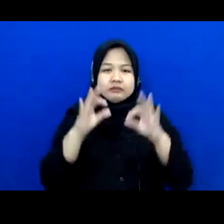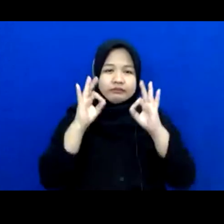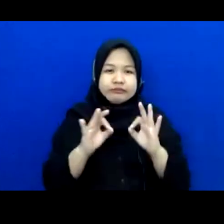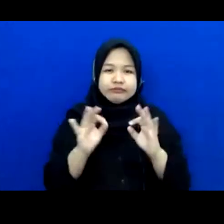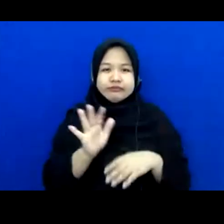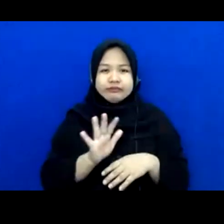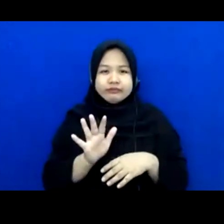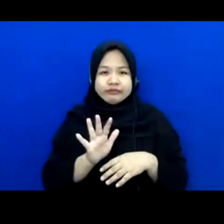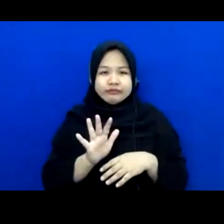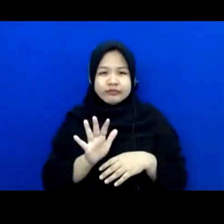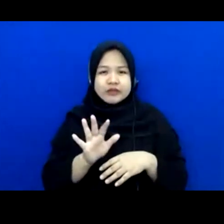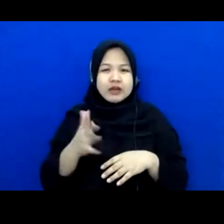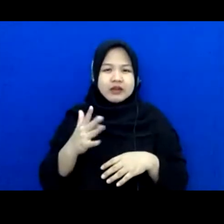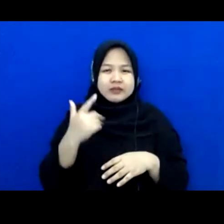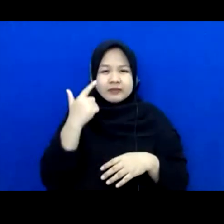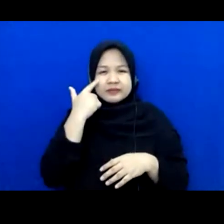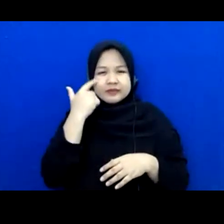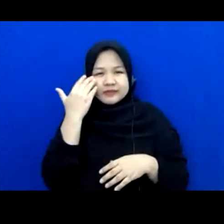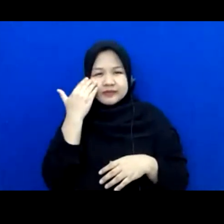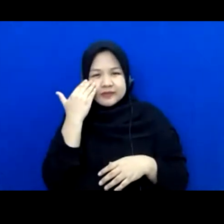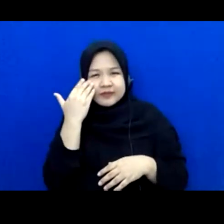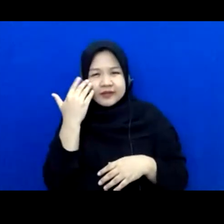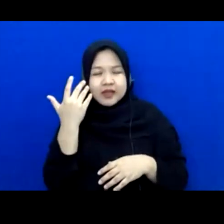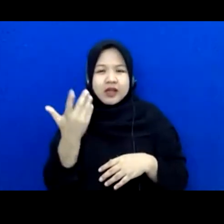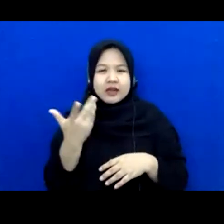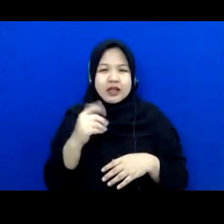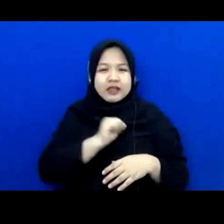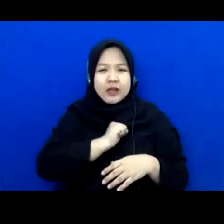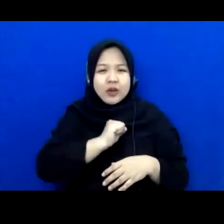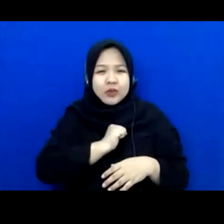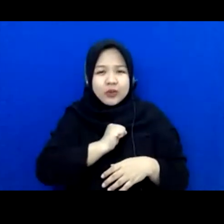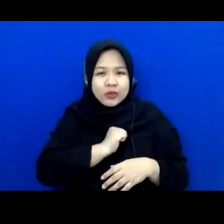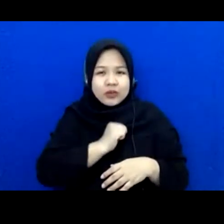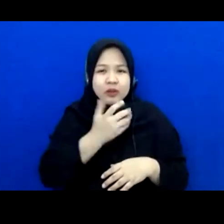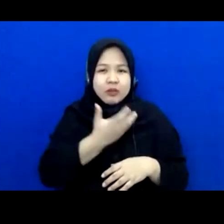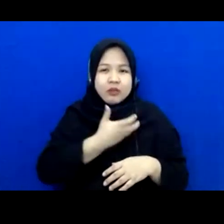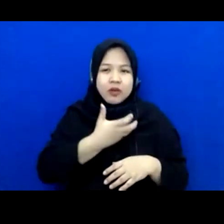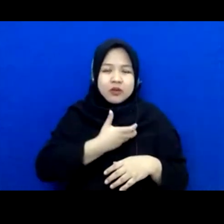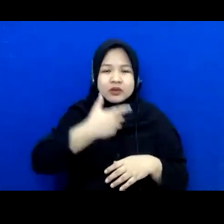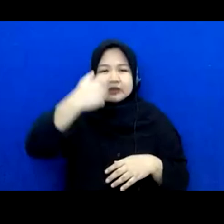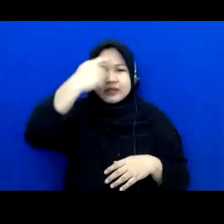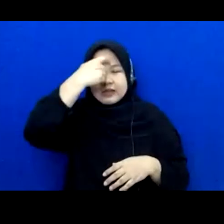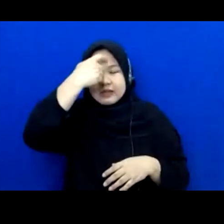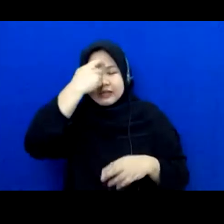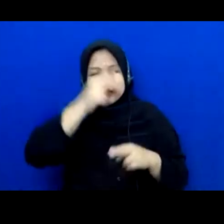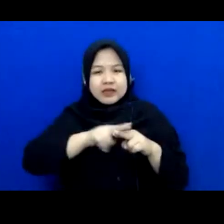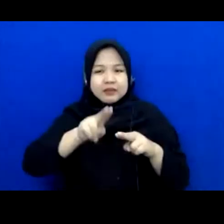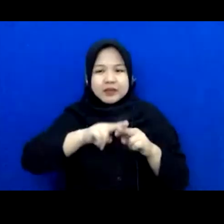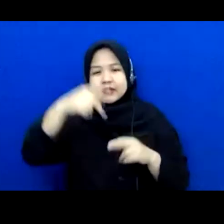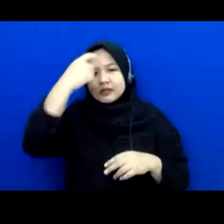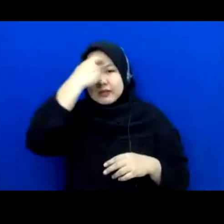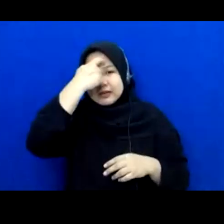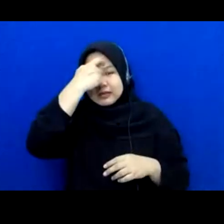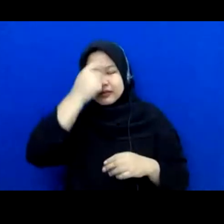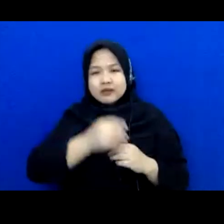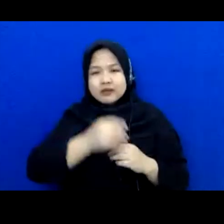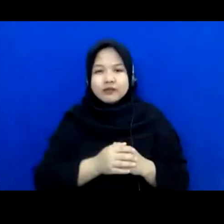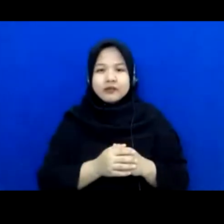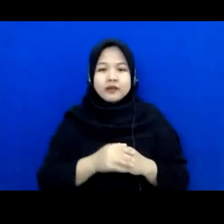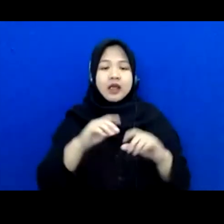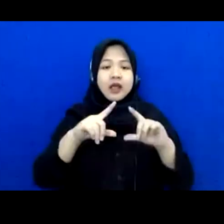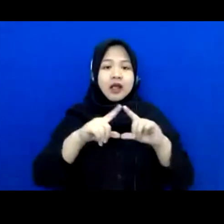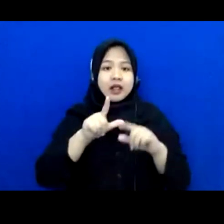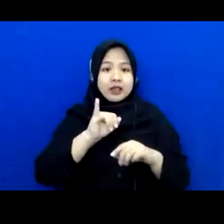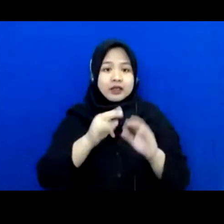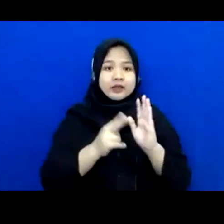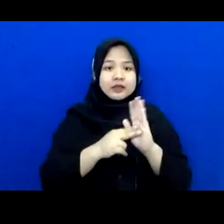that fills people with a little bit of fear about whether they should seek treatment. So Alina's